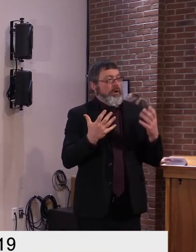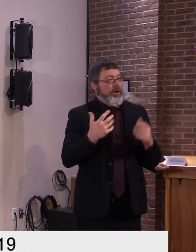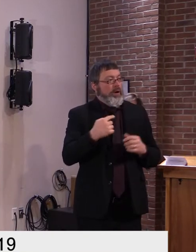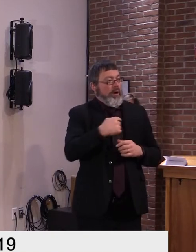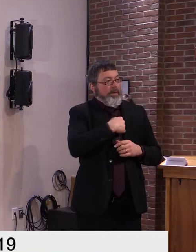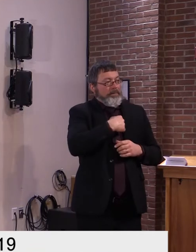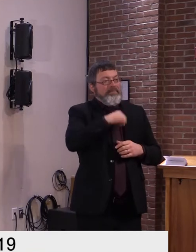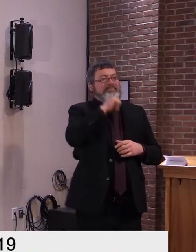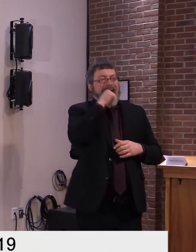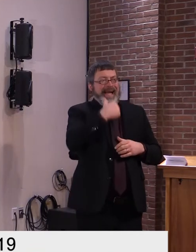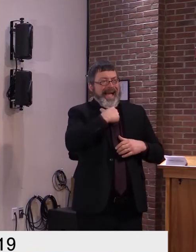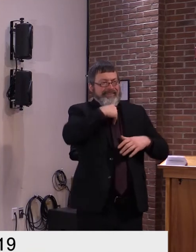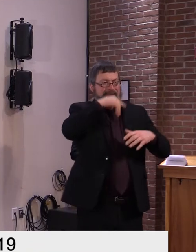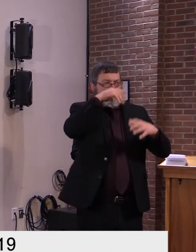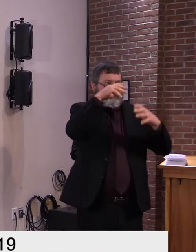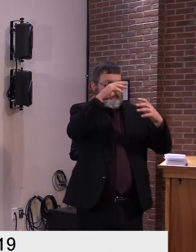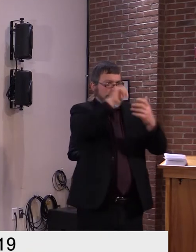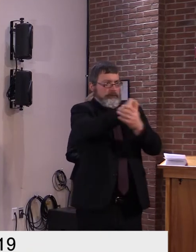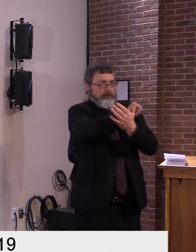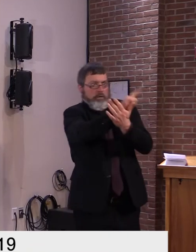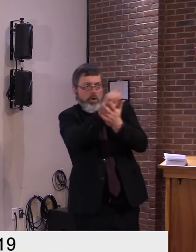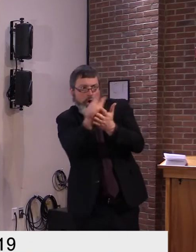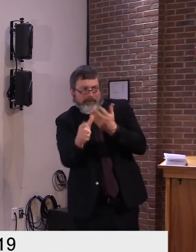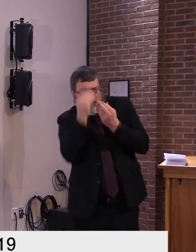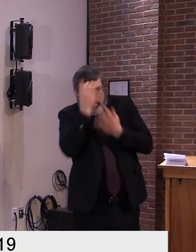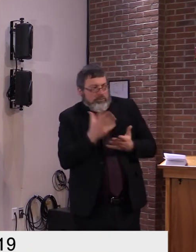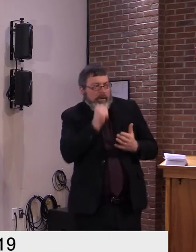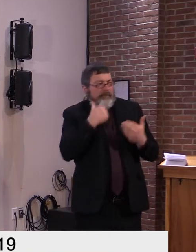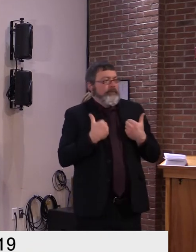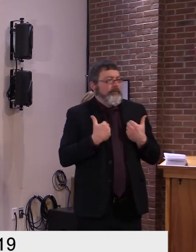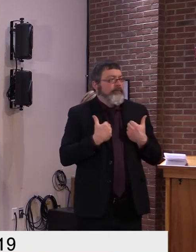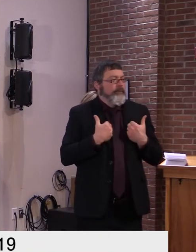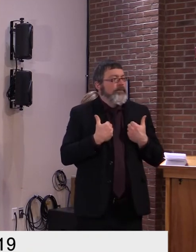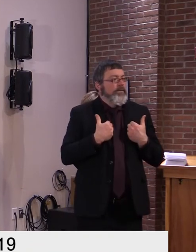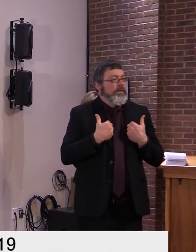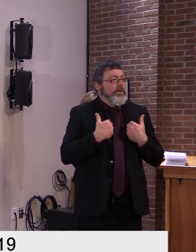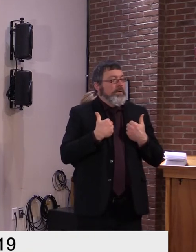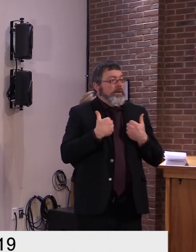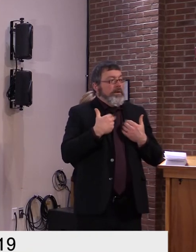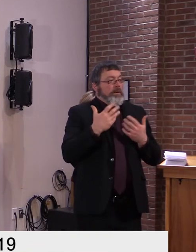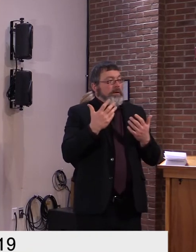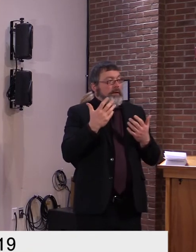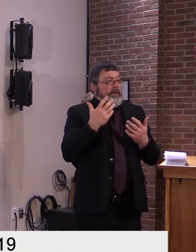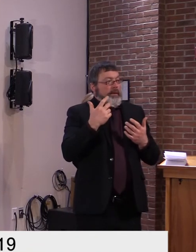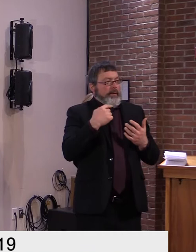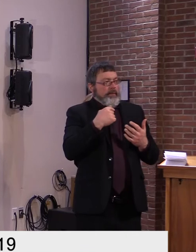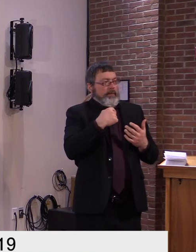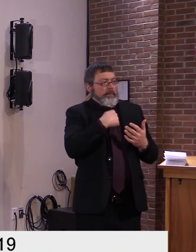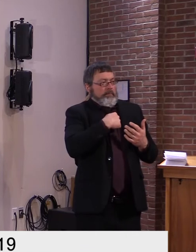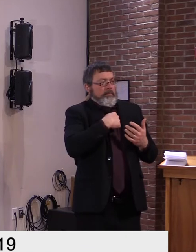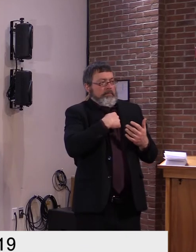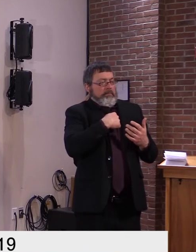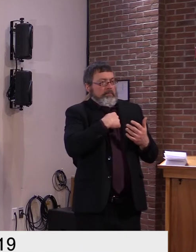appear that it's going to be done in the same manner as before. Before we received a huge check